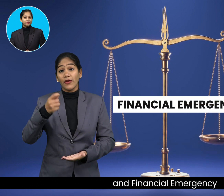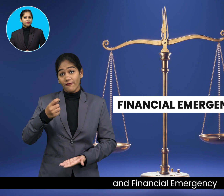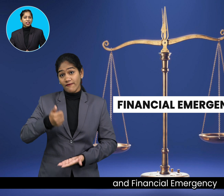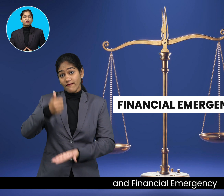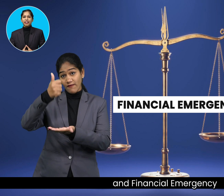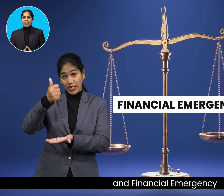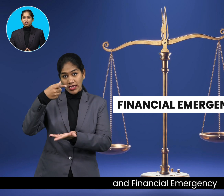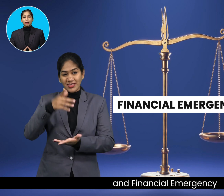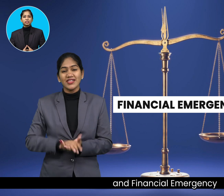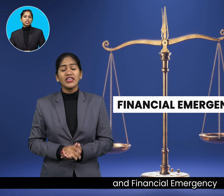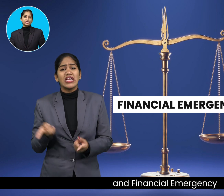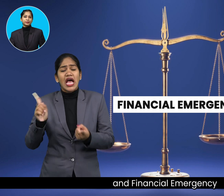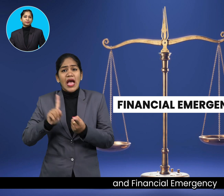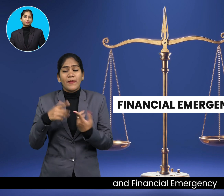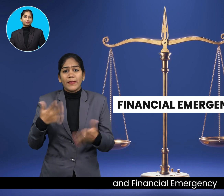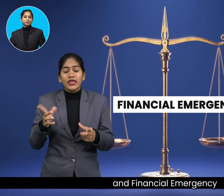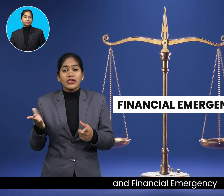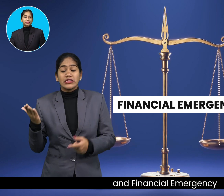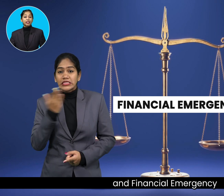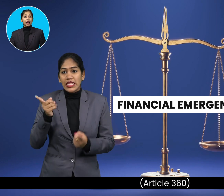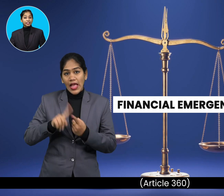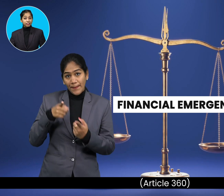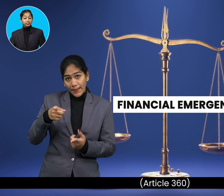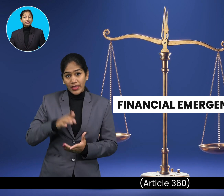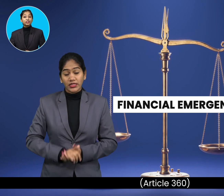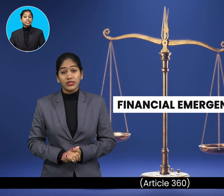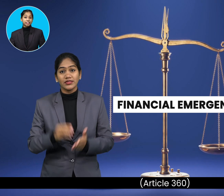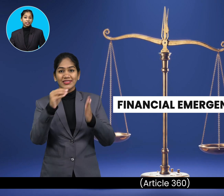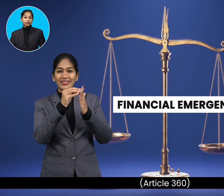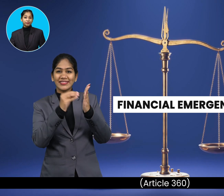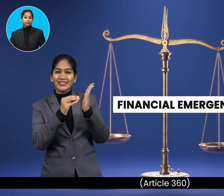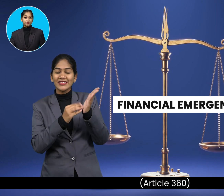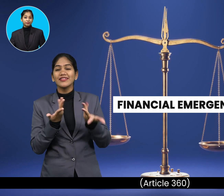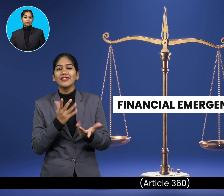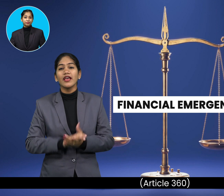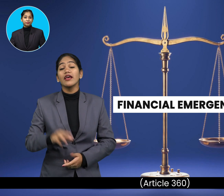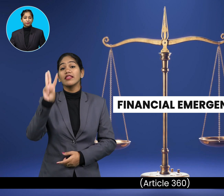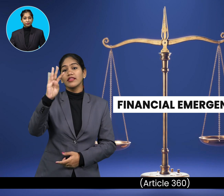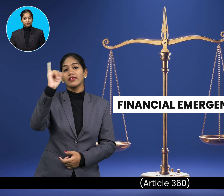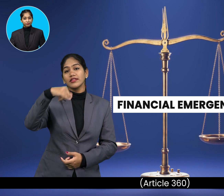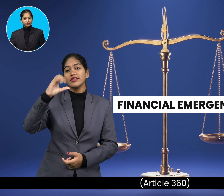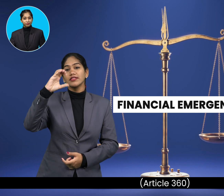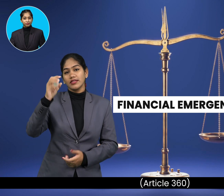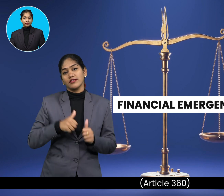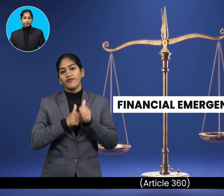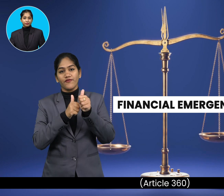And financial emergency. Article 360.